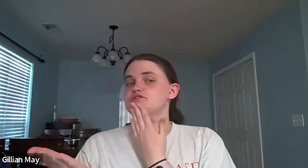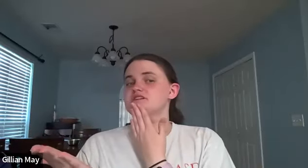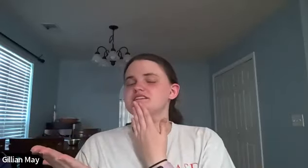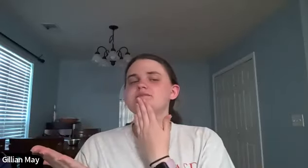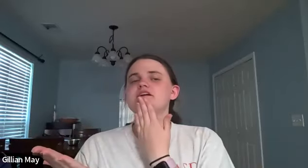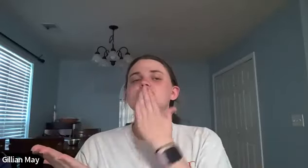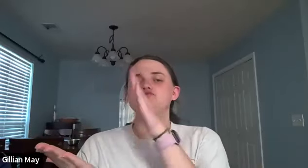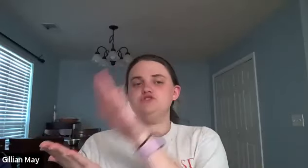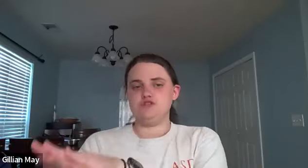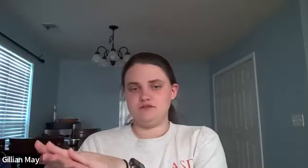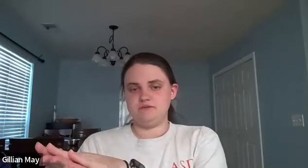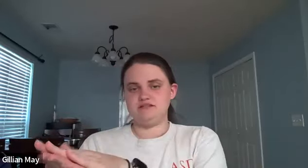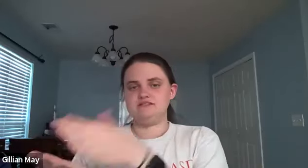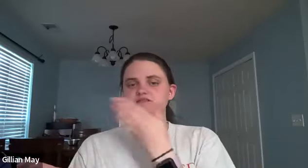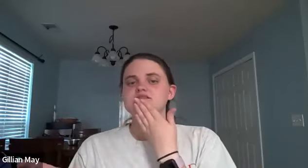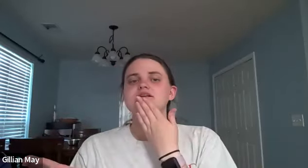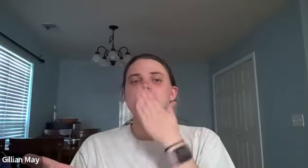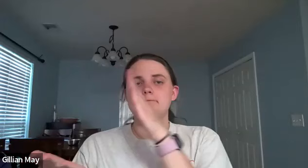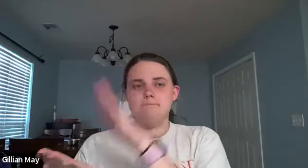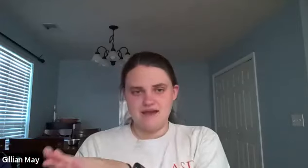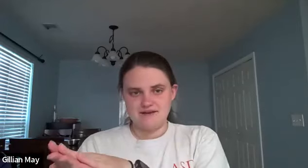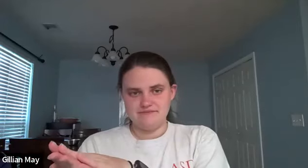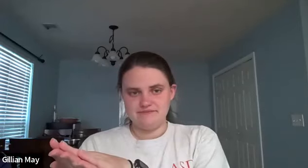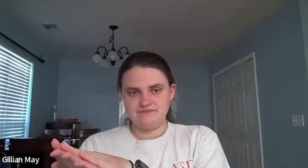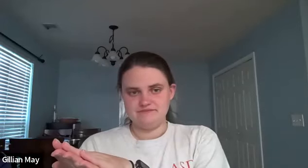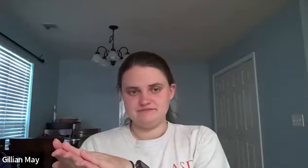motion, except now you do flip it. Bad.